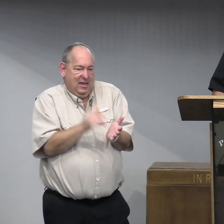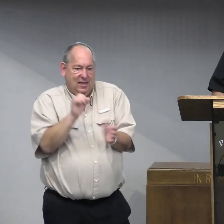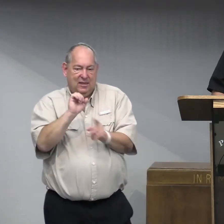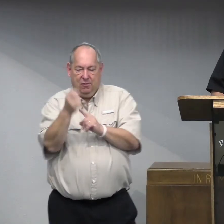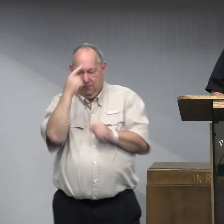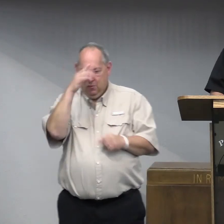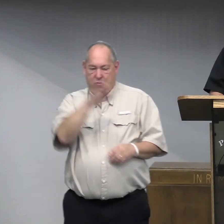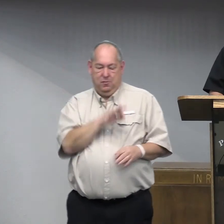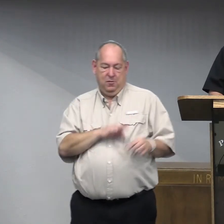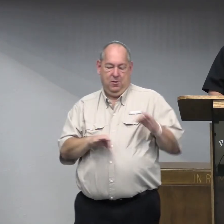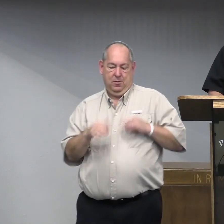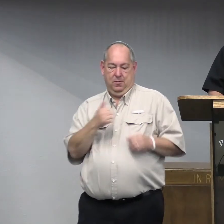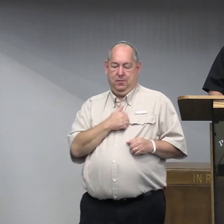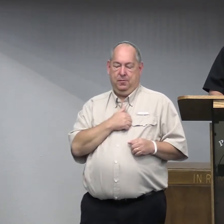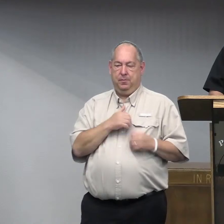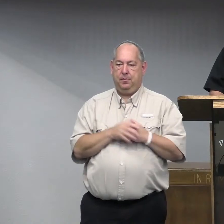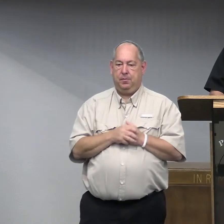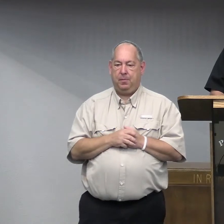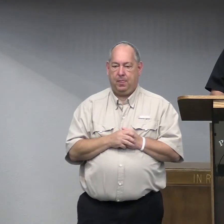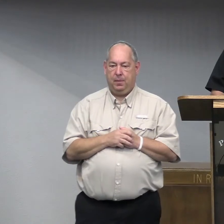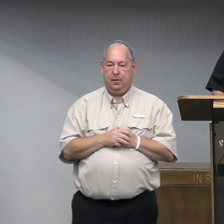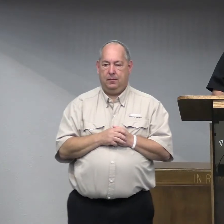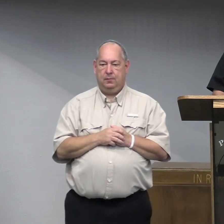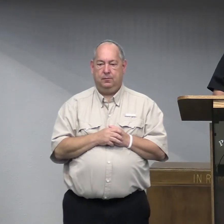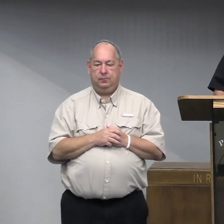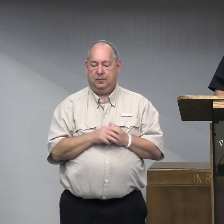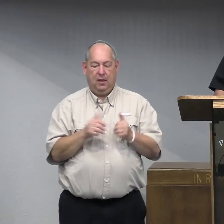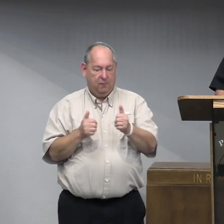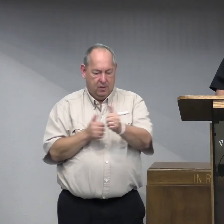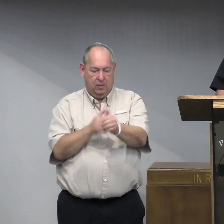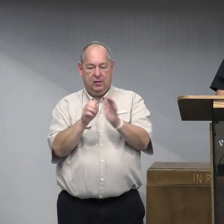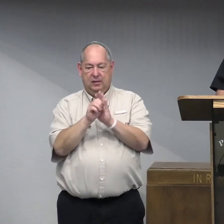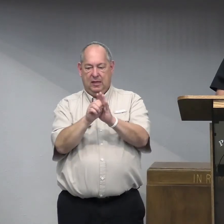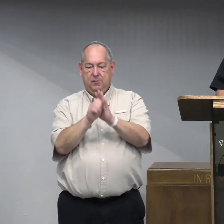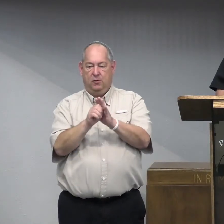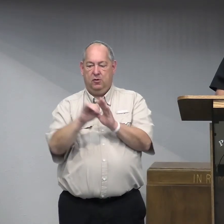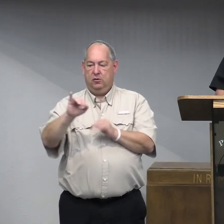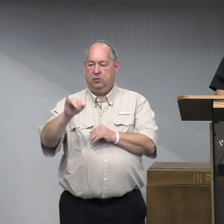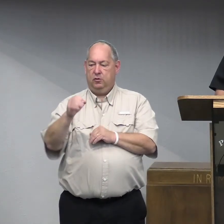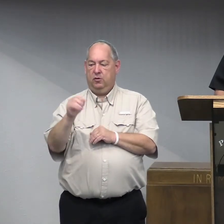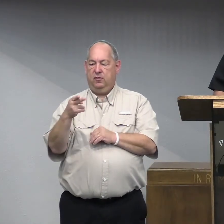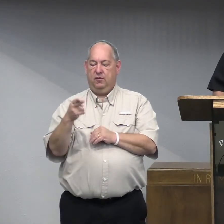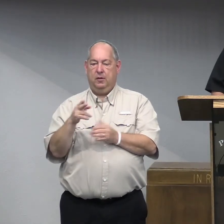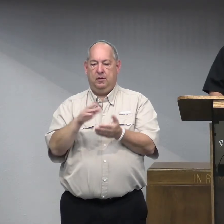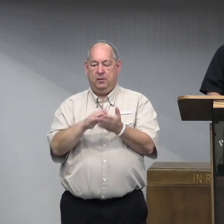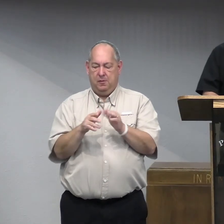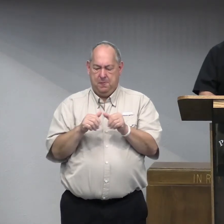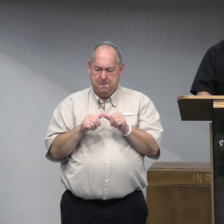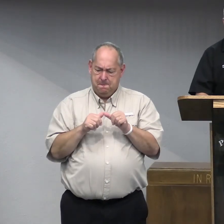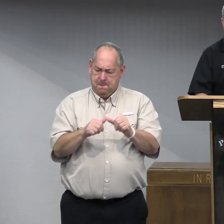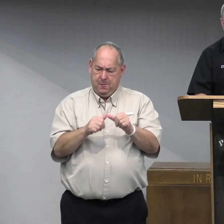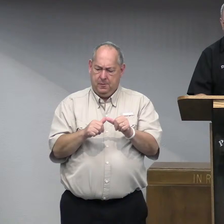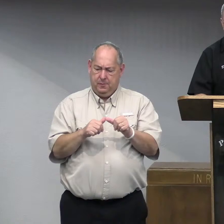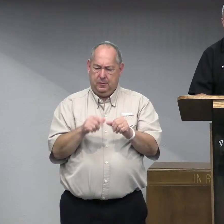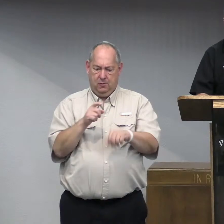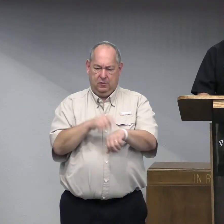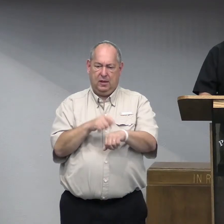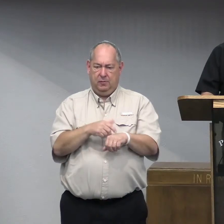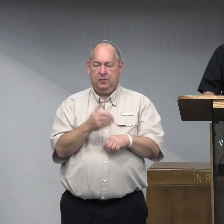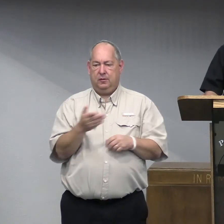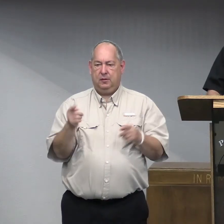own personal benefit. Follow the example of Joseph. Be steadfast when those times